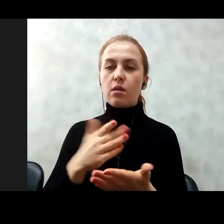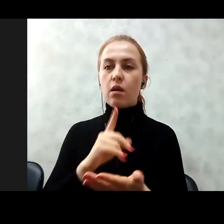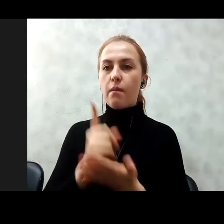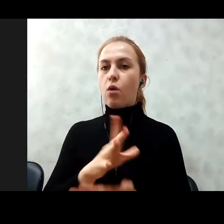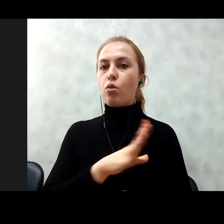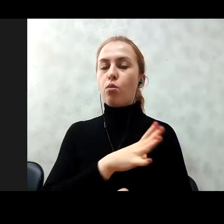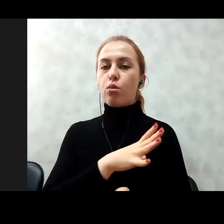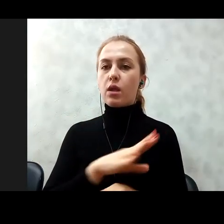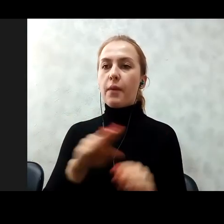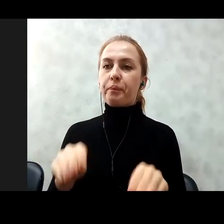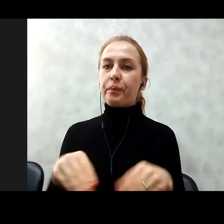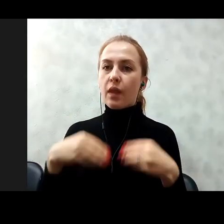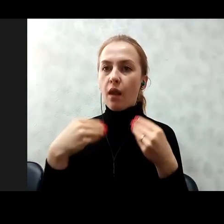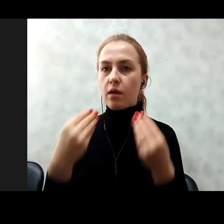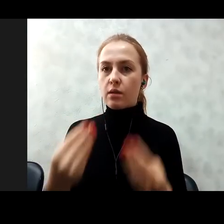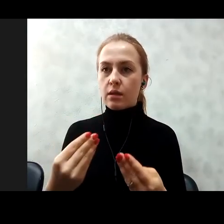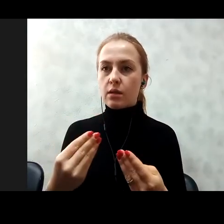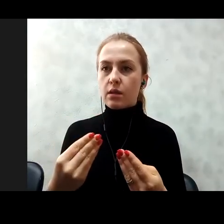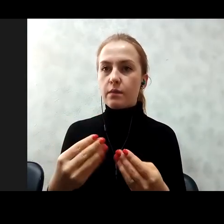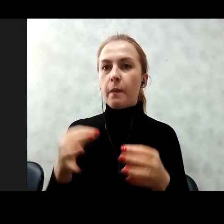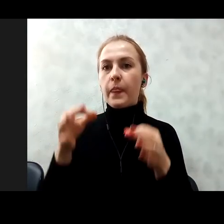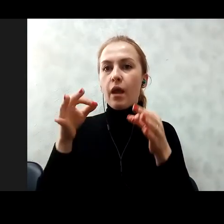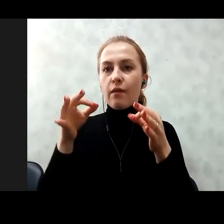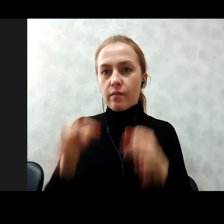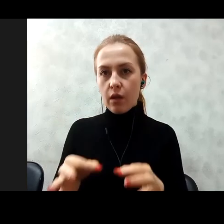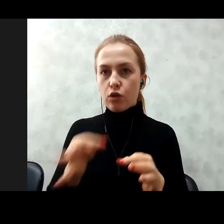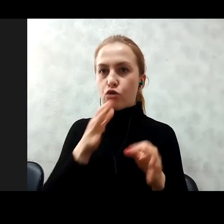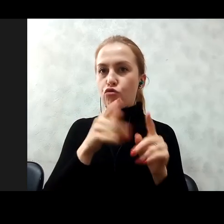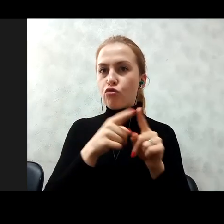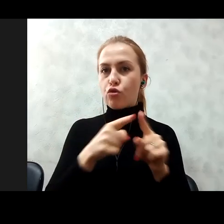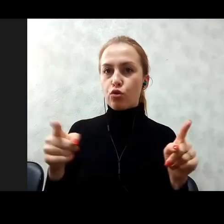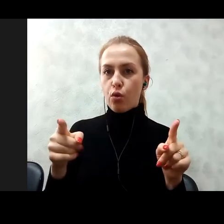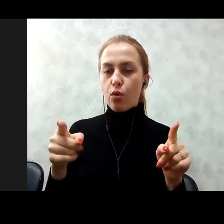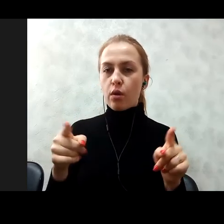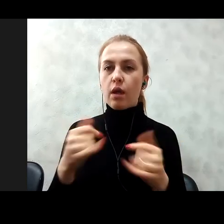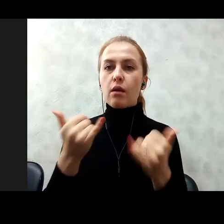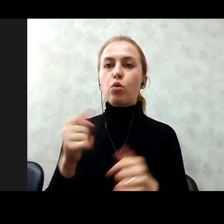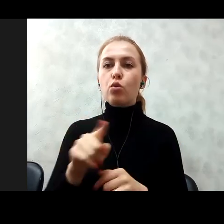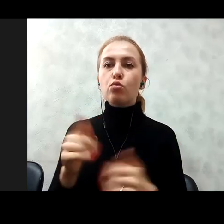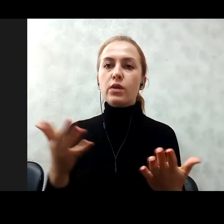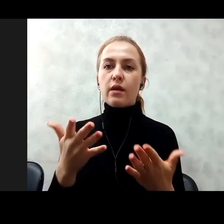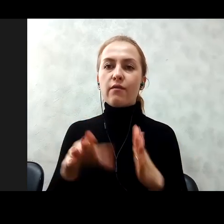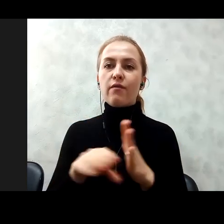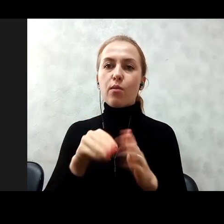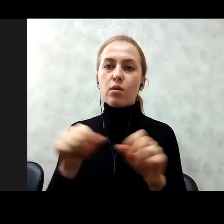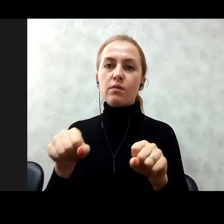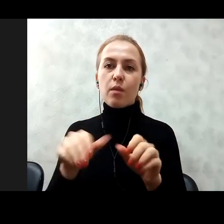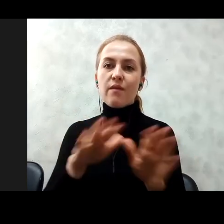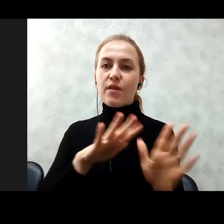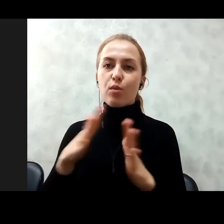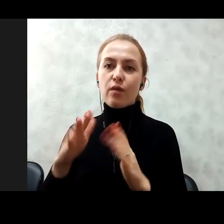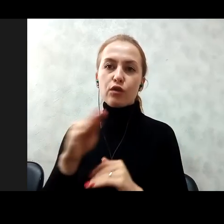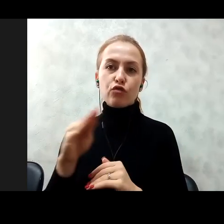this effect. But any assessment and any opinion should be provided in